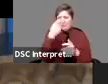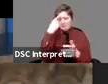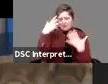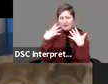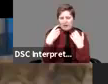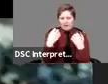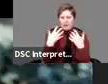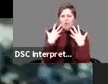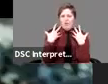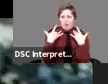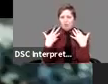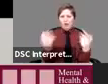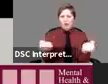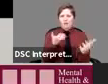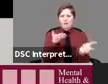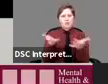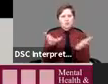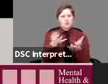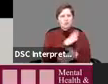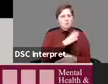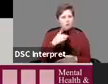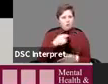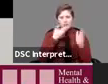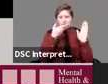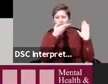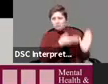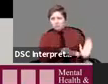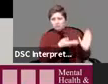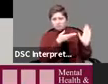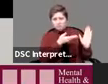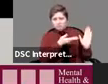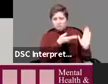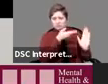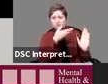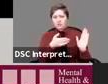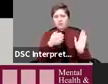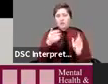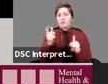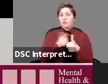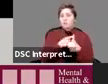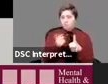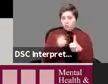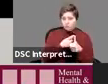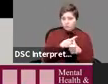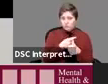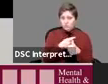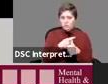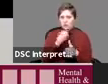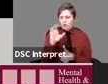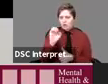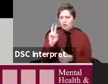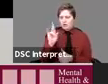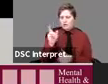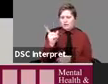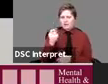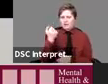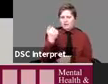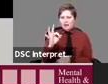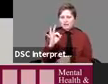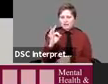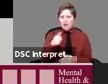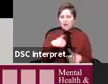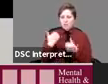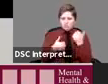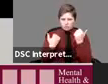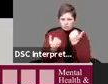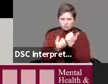and Recovery Services Board as well. And that is first and foremost that COVID-19 emotional support.